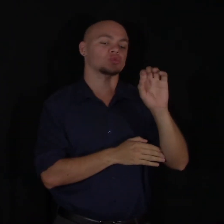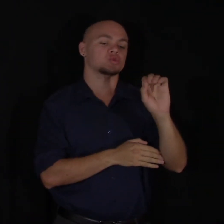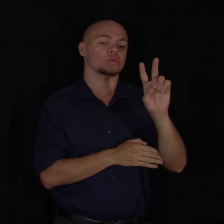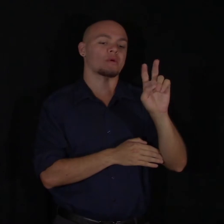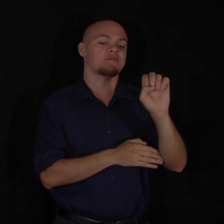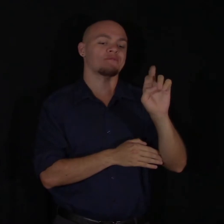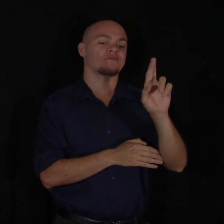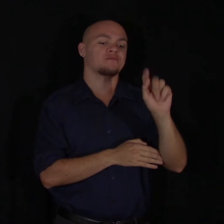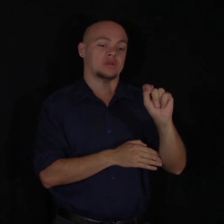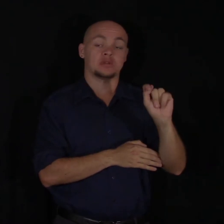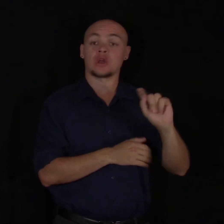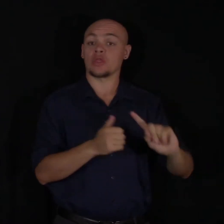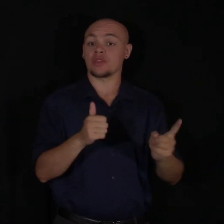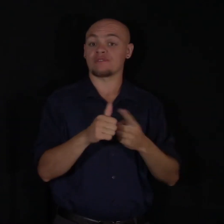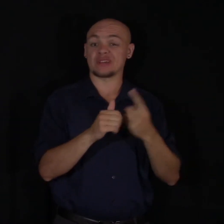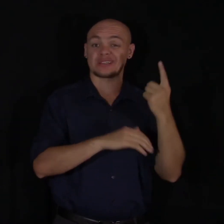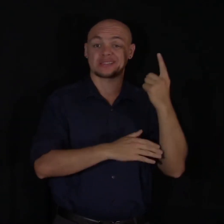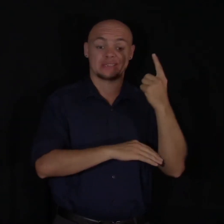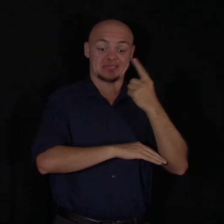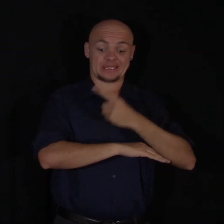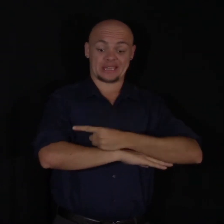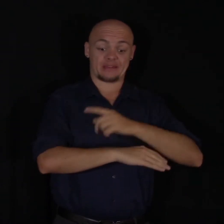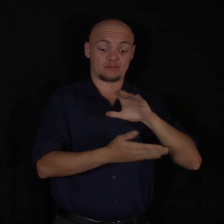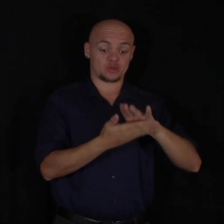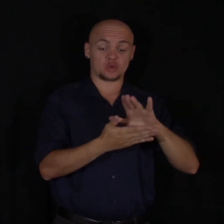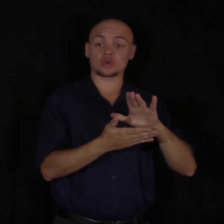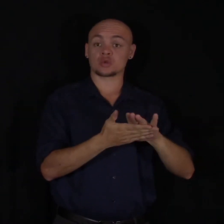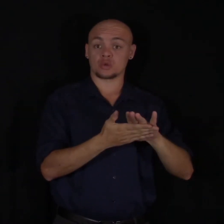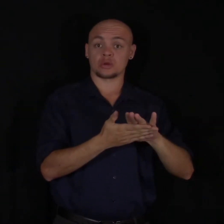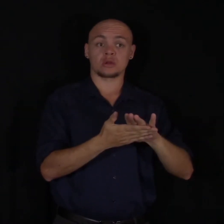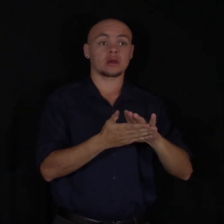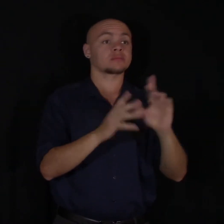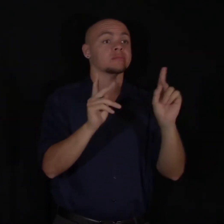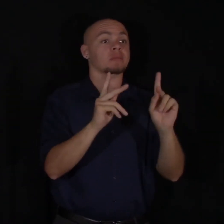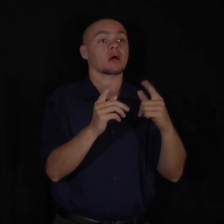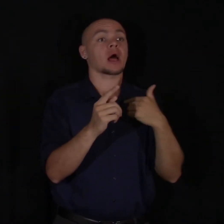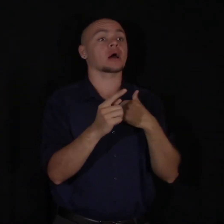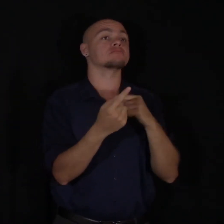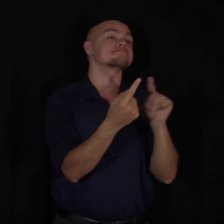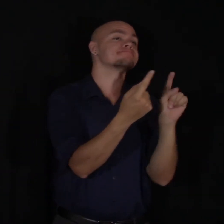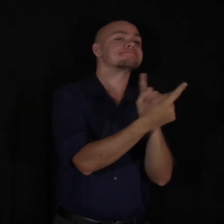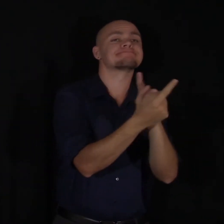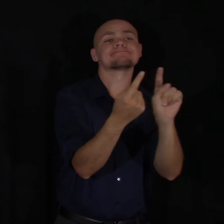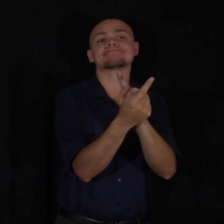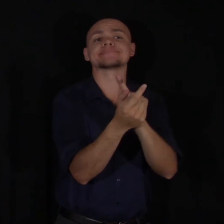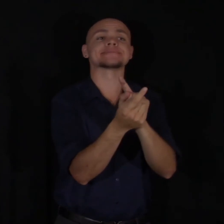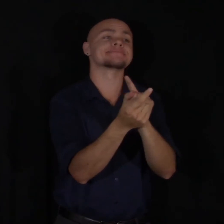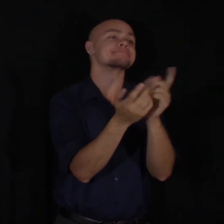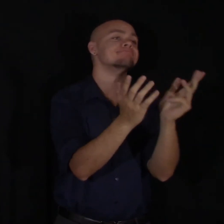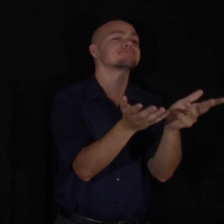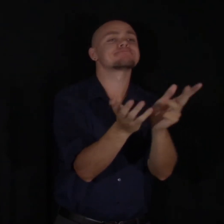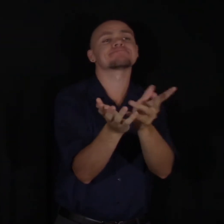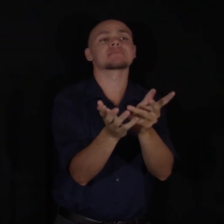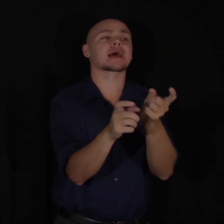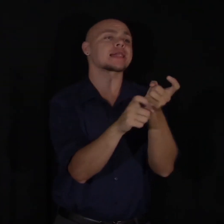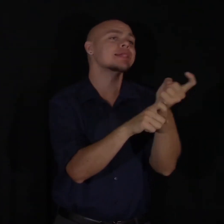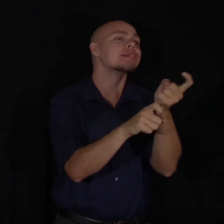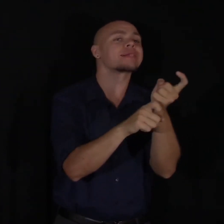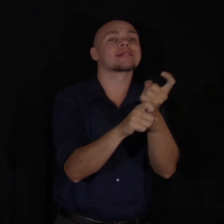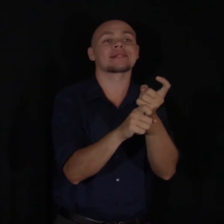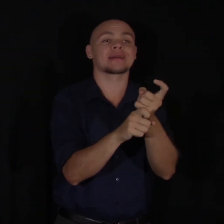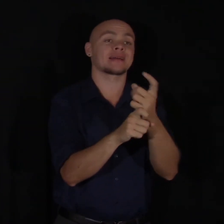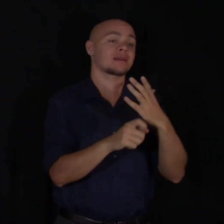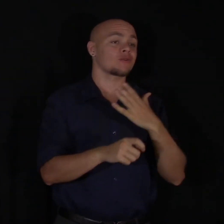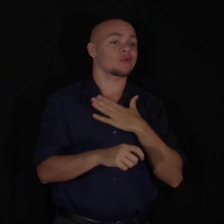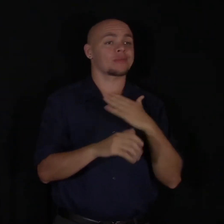Basically, I was going to wait till the first day of school. I'll go up to people and I'll talk to them. I'll make jokes. I'll basically stun them with